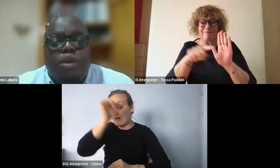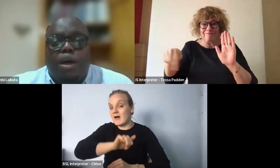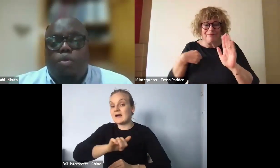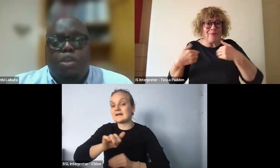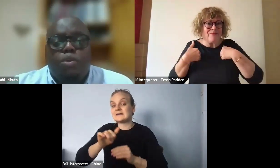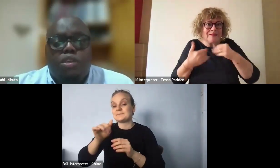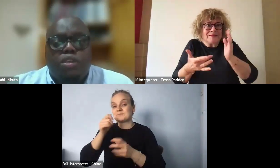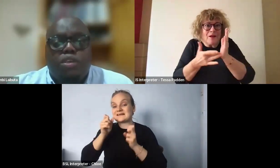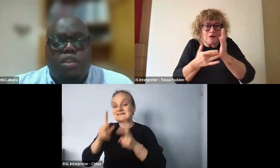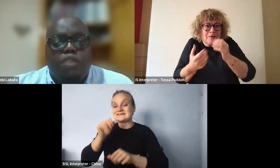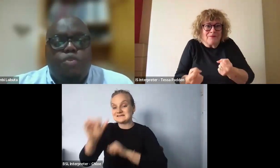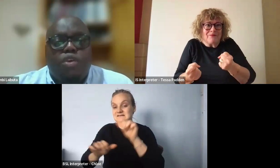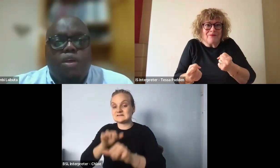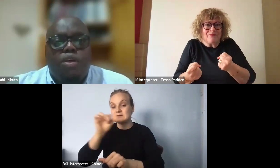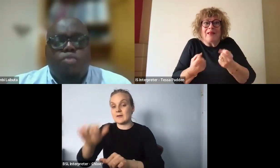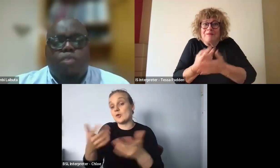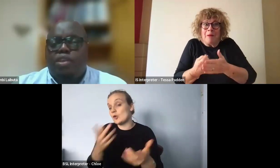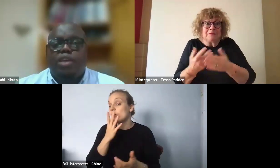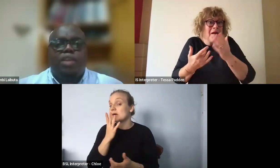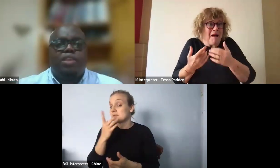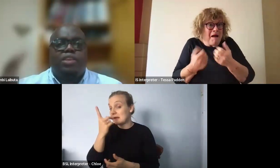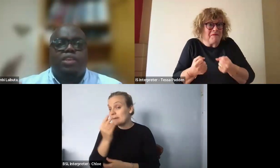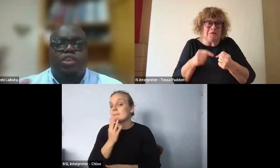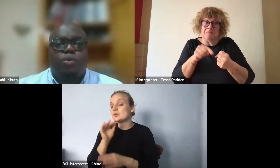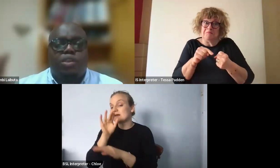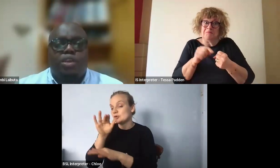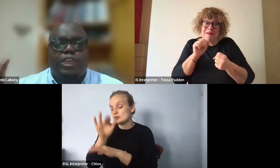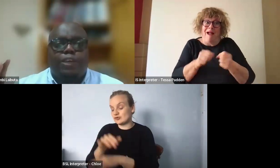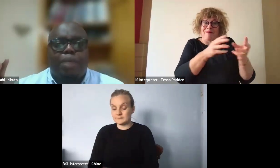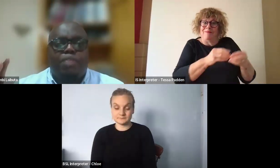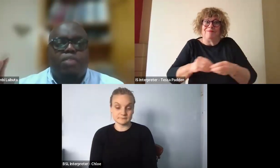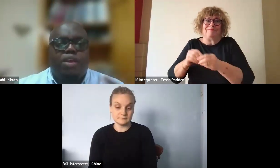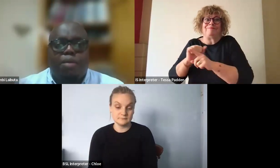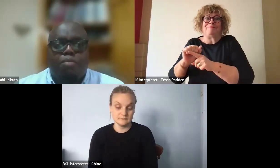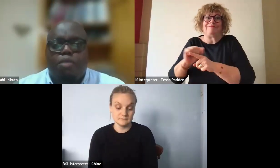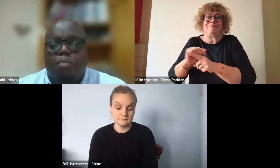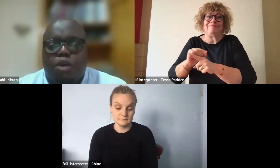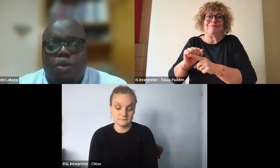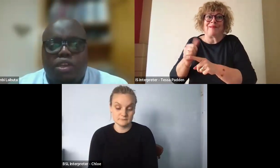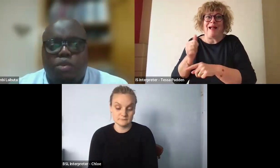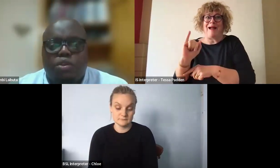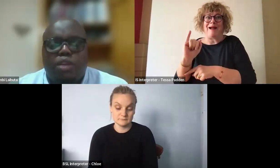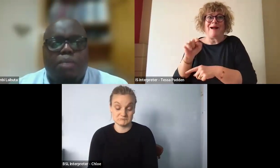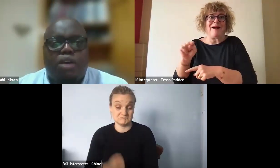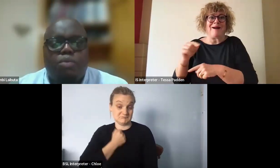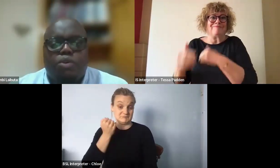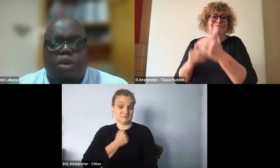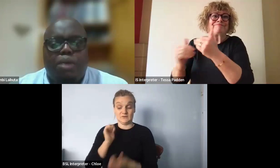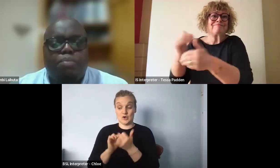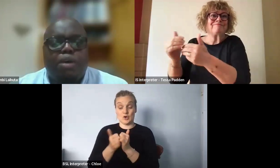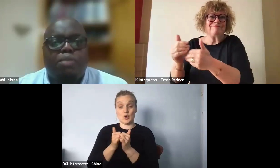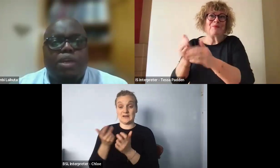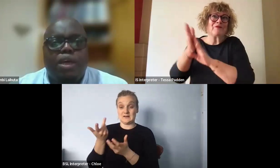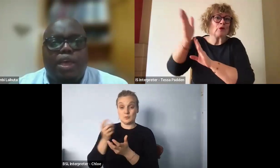in the future. So as I said, I think this just shows that, and I think my colleagues will talk, I think Mark will